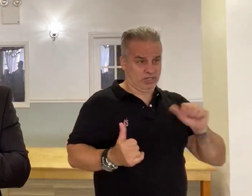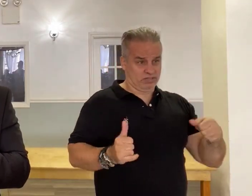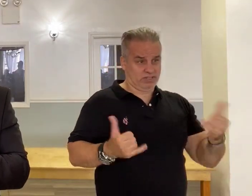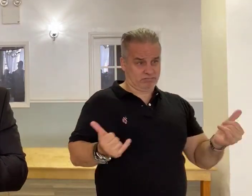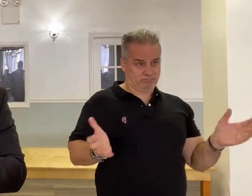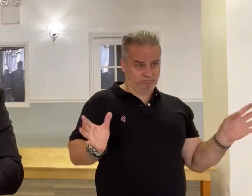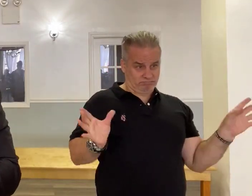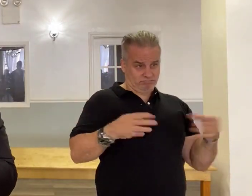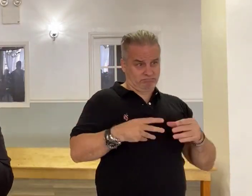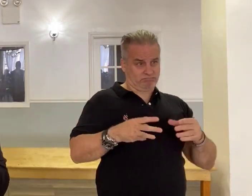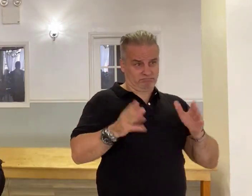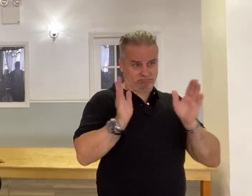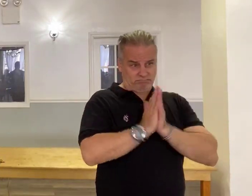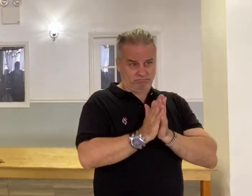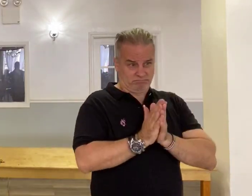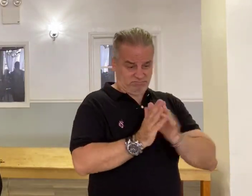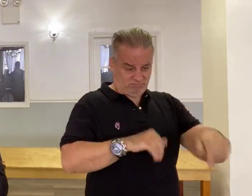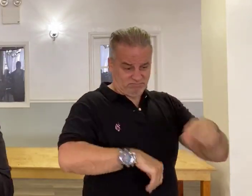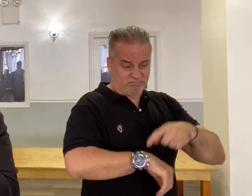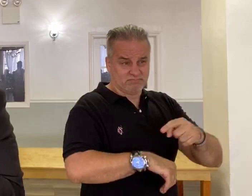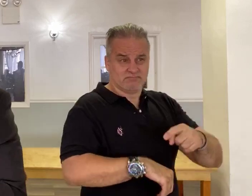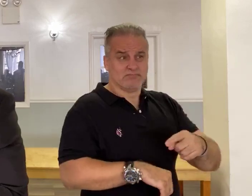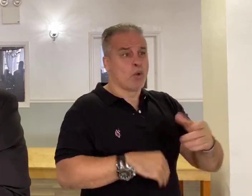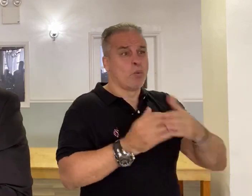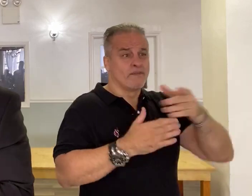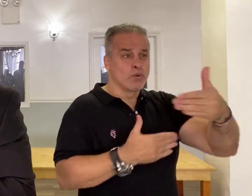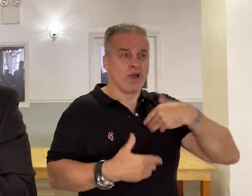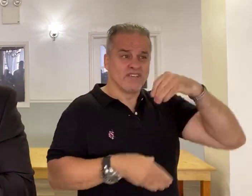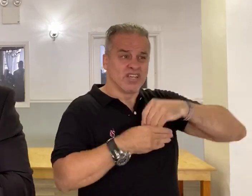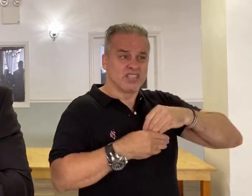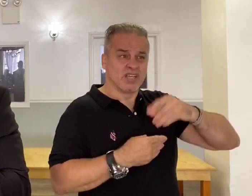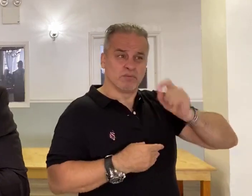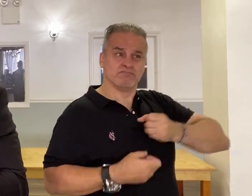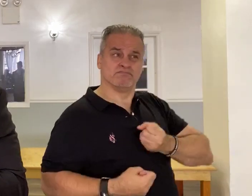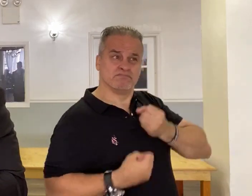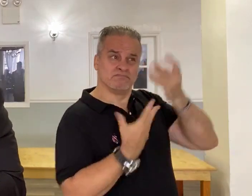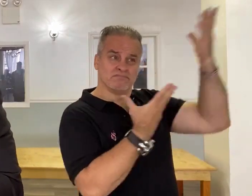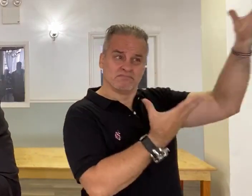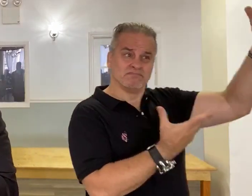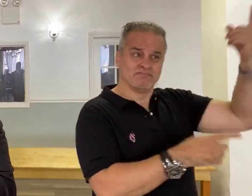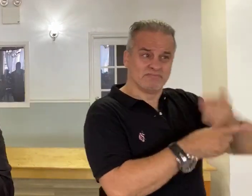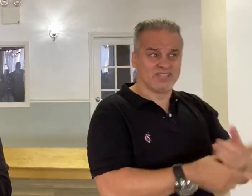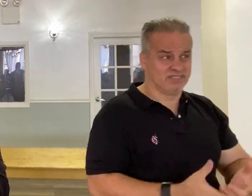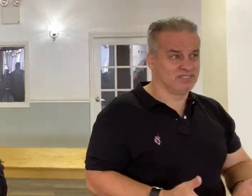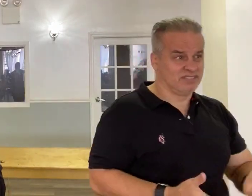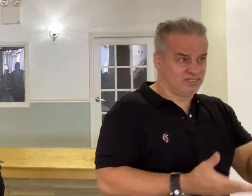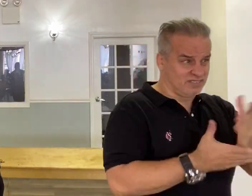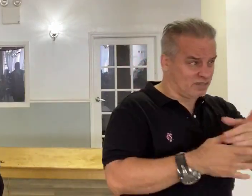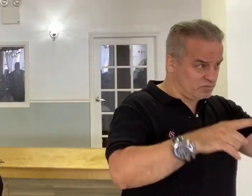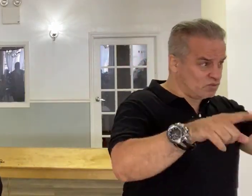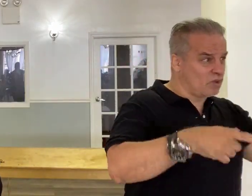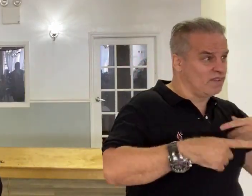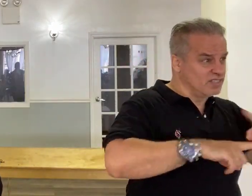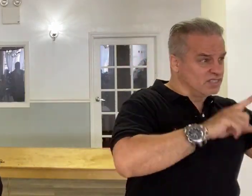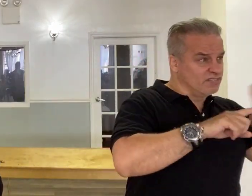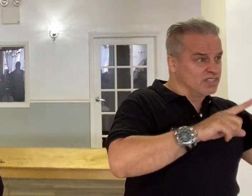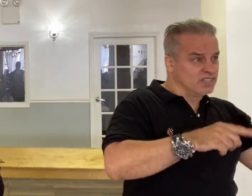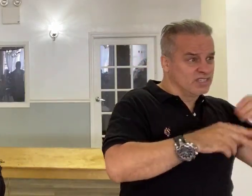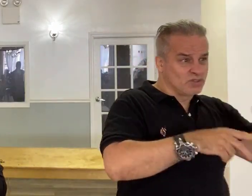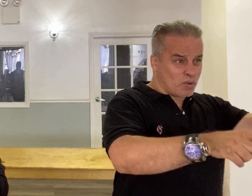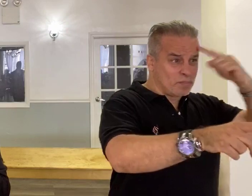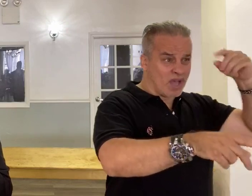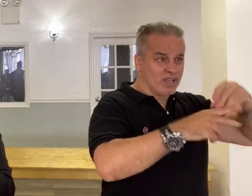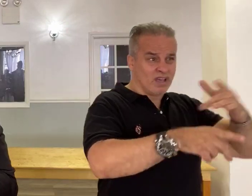I don't know what business you need. Some of us, to confess